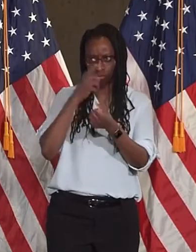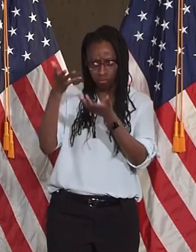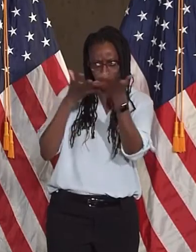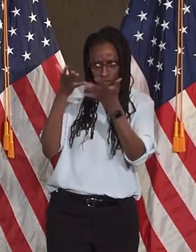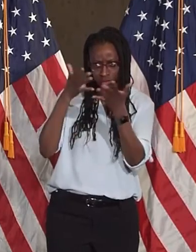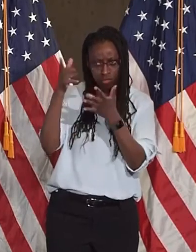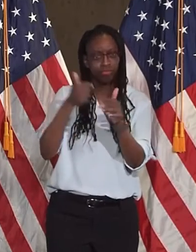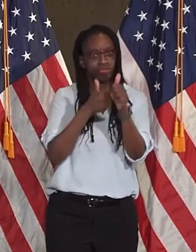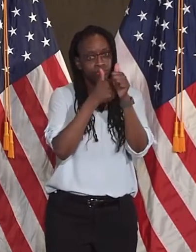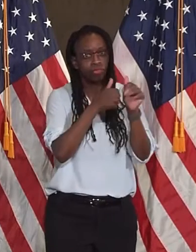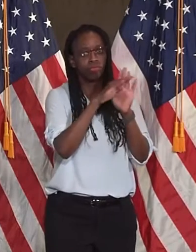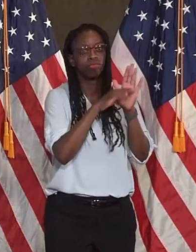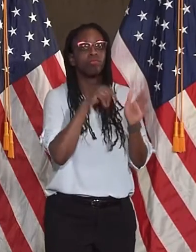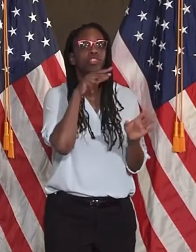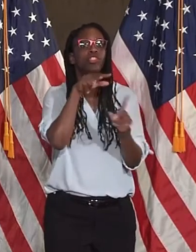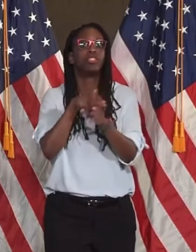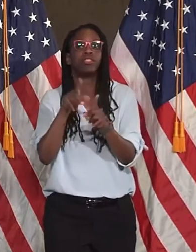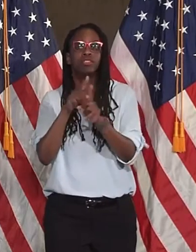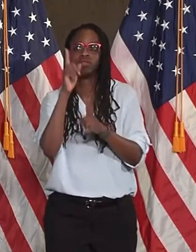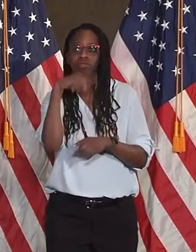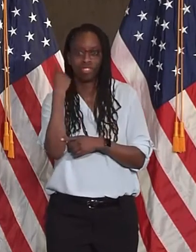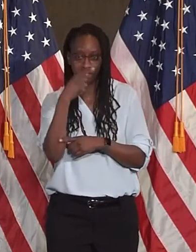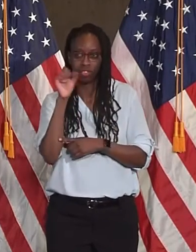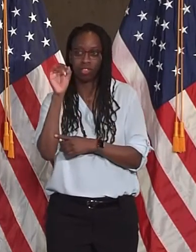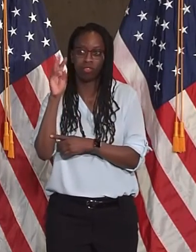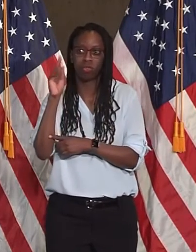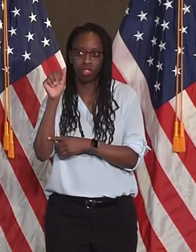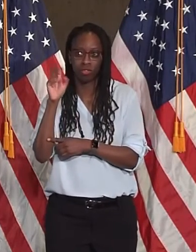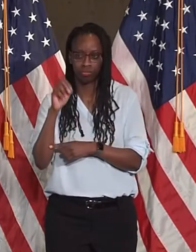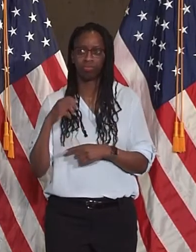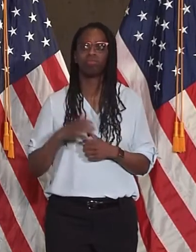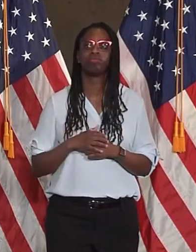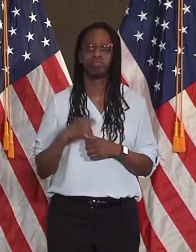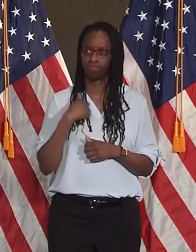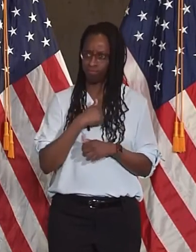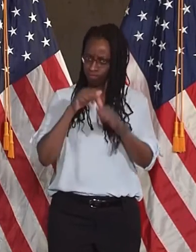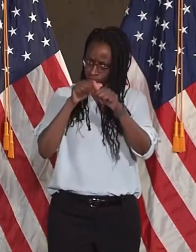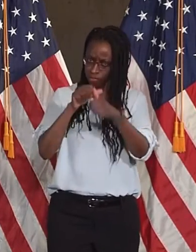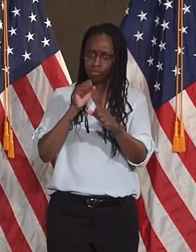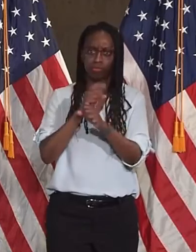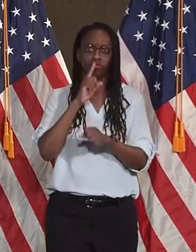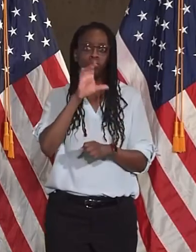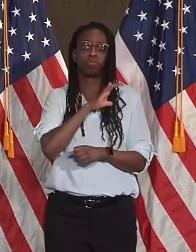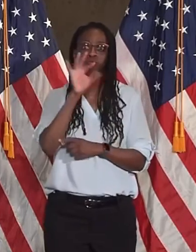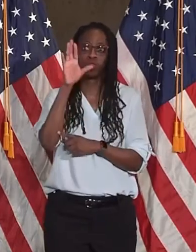bring safety, healing, and justice to all of our neighborhoods.